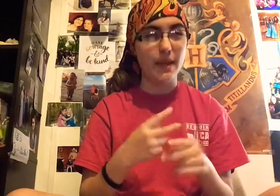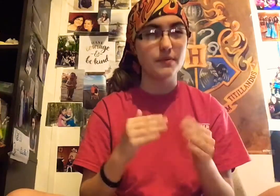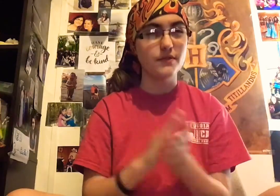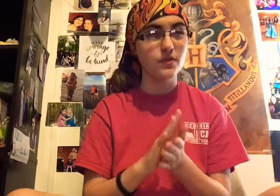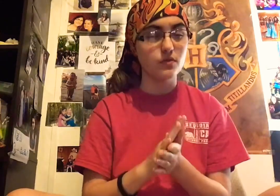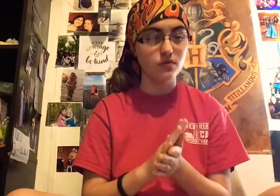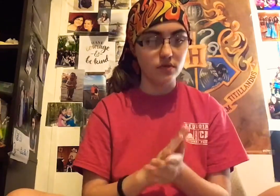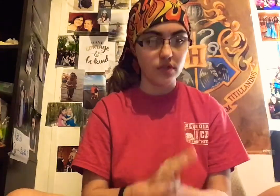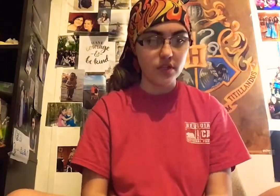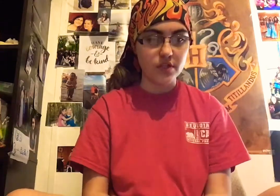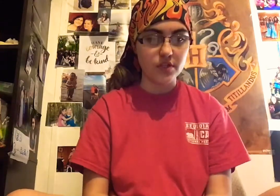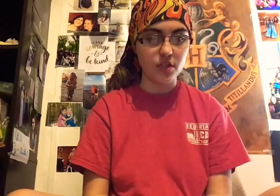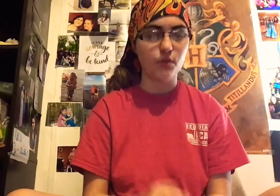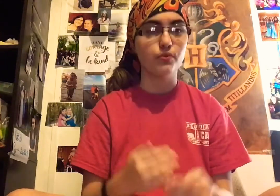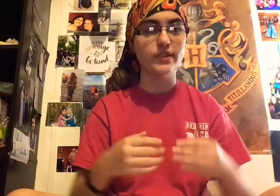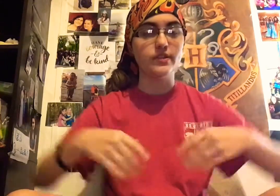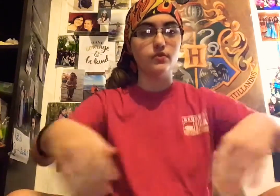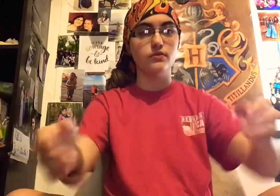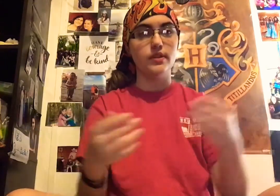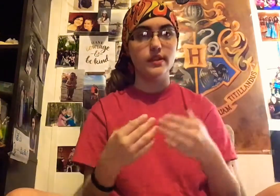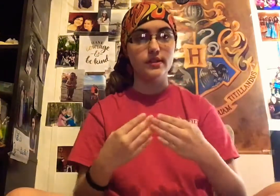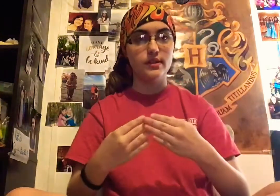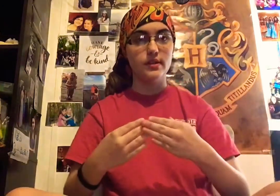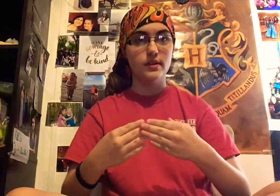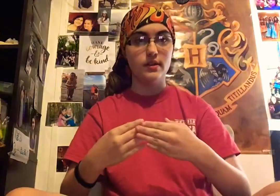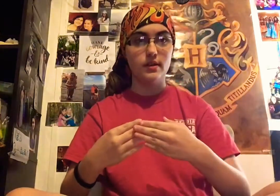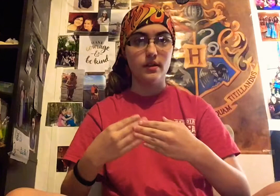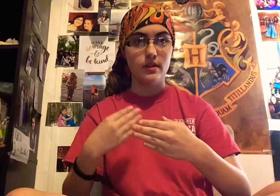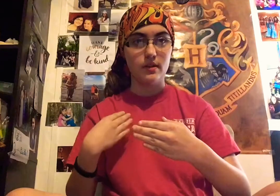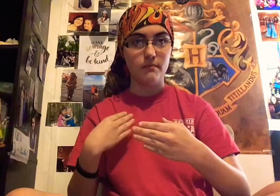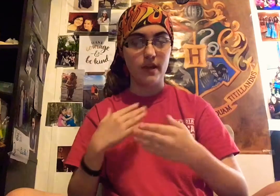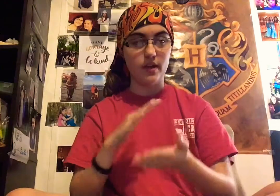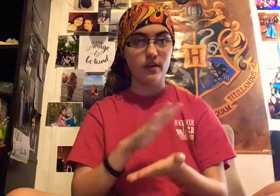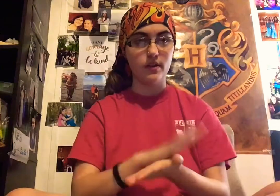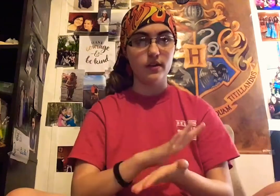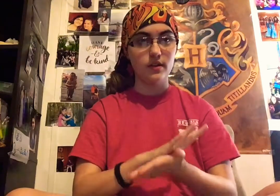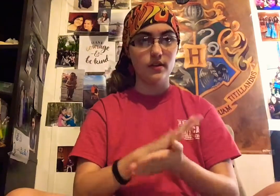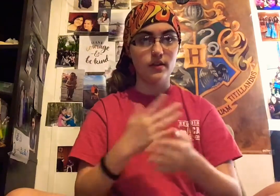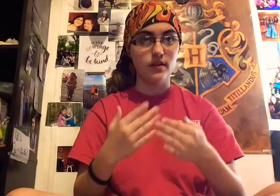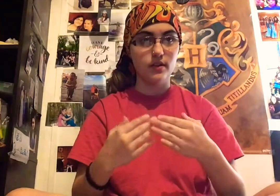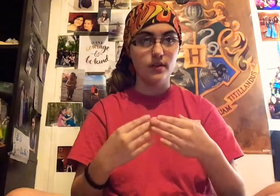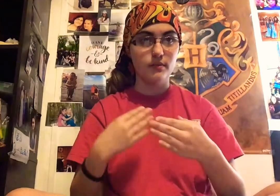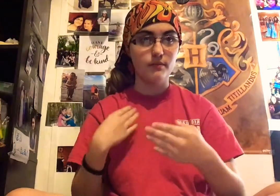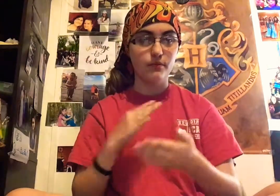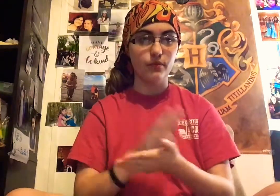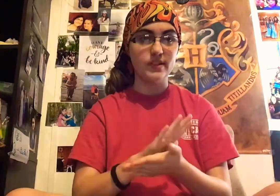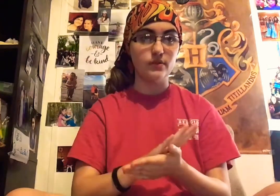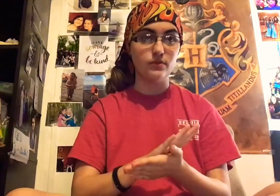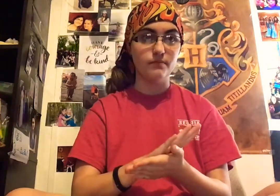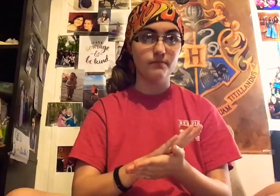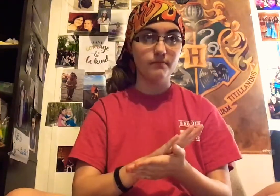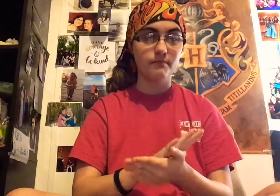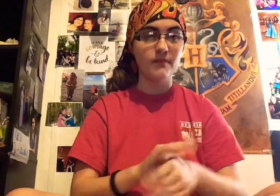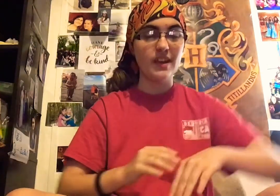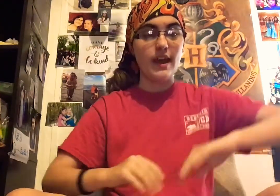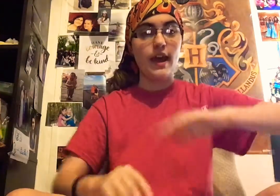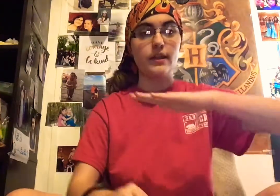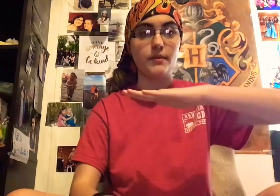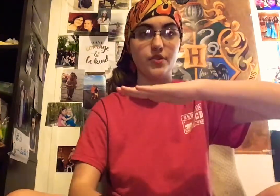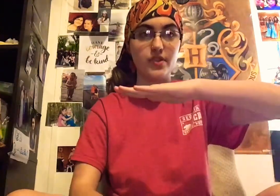types of school. So, preschool is back. Preschool. Elementary